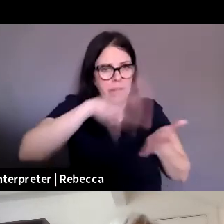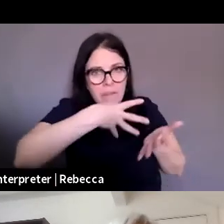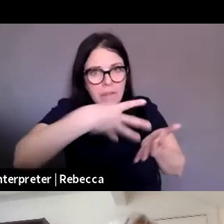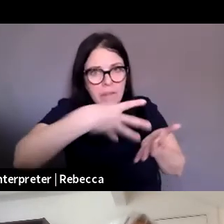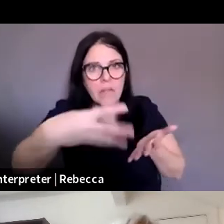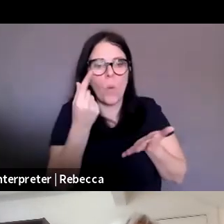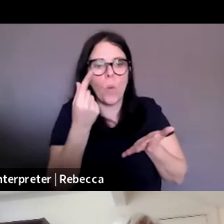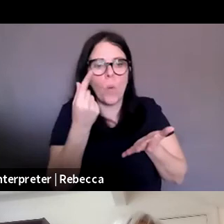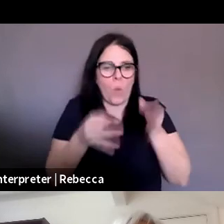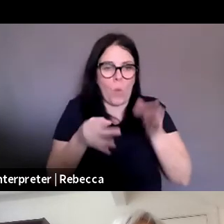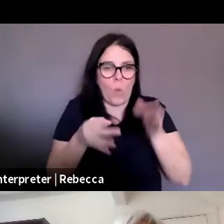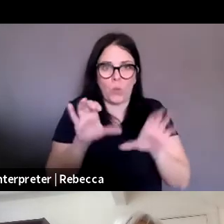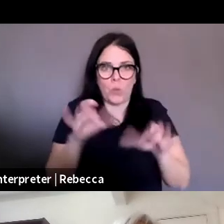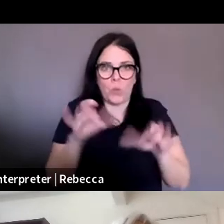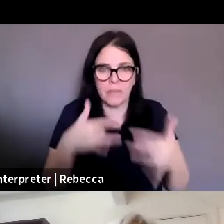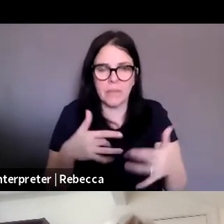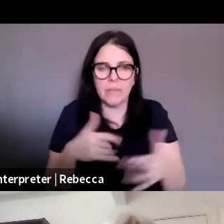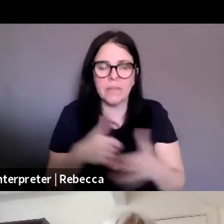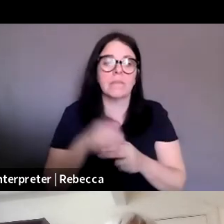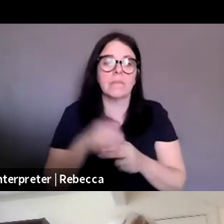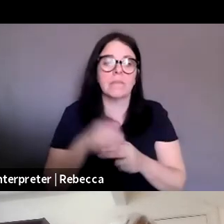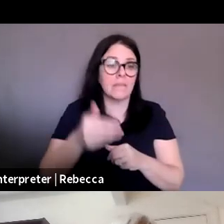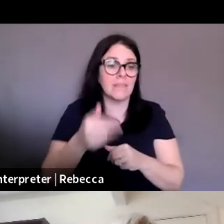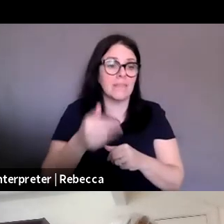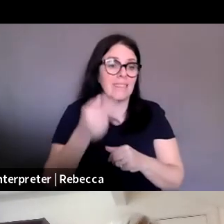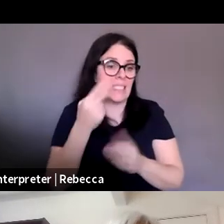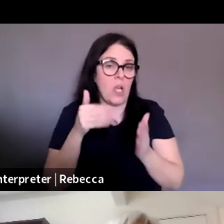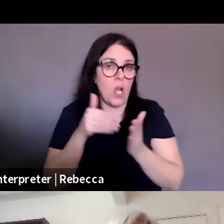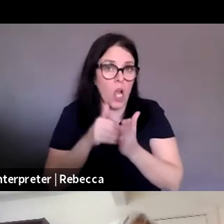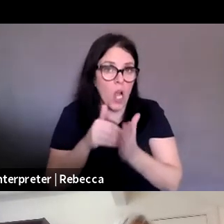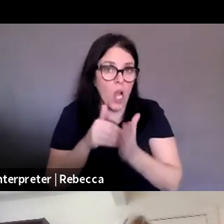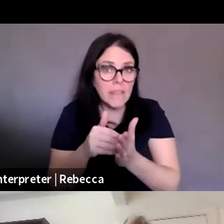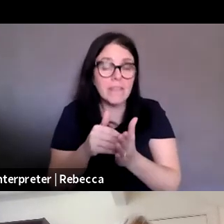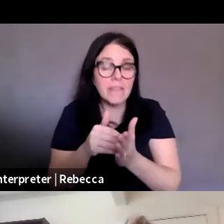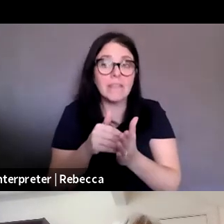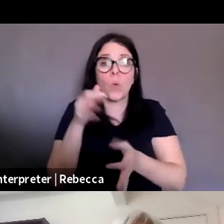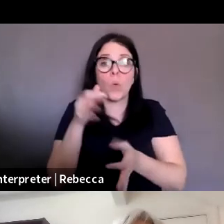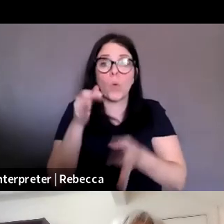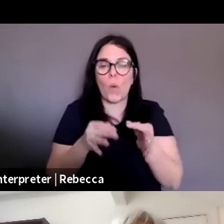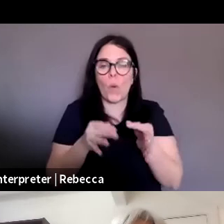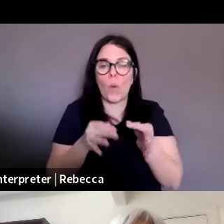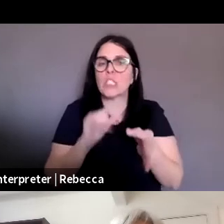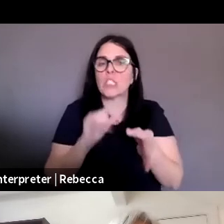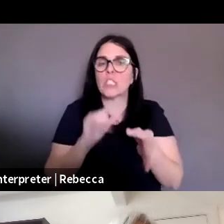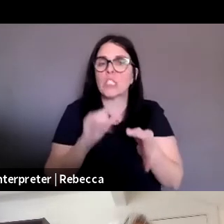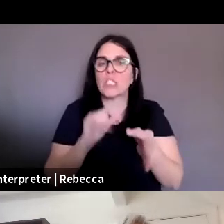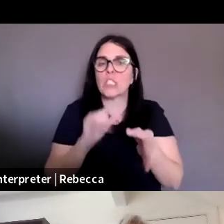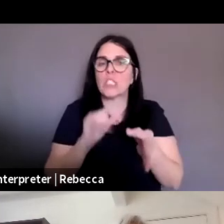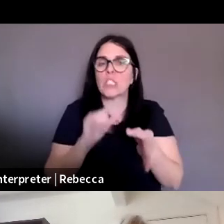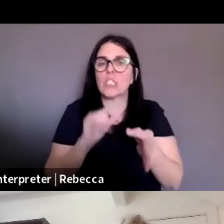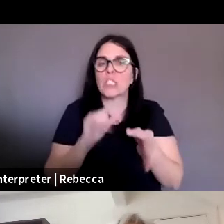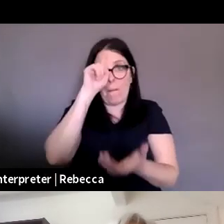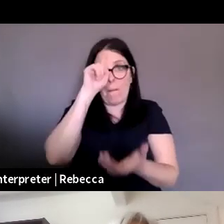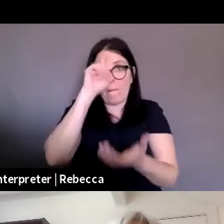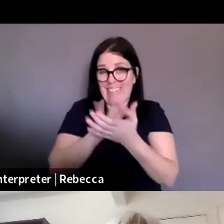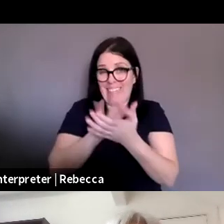clear trends of not believing, and especially not believing child abuse and the role of GALs and evaluators. So we